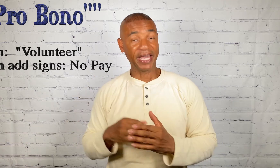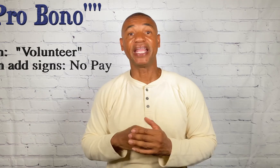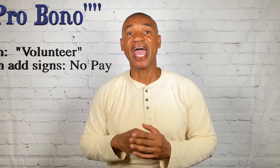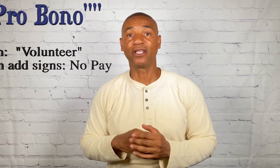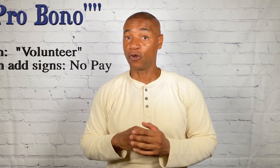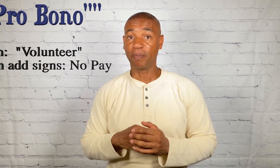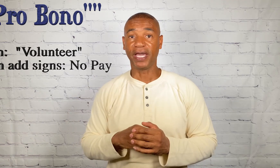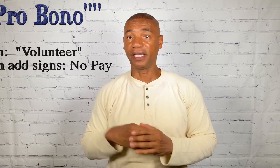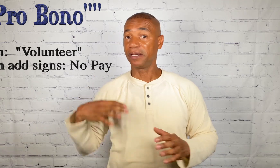and add no pay.